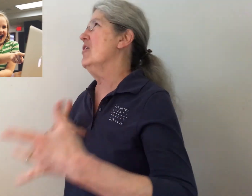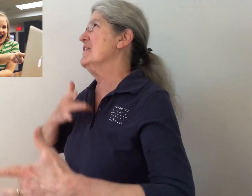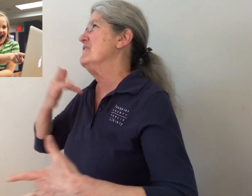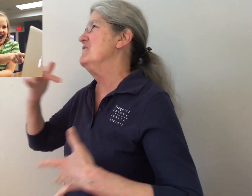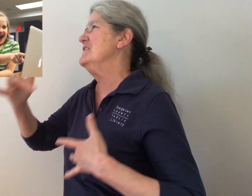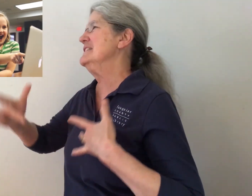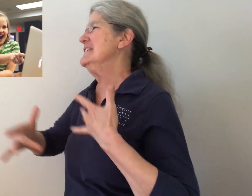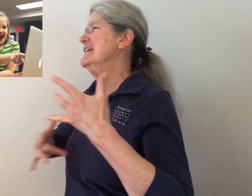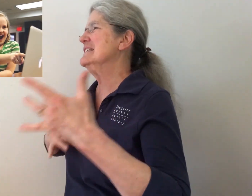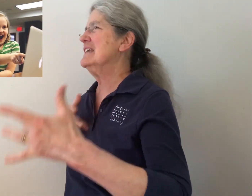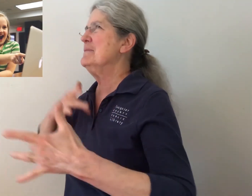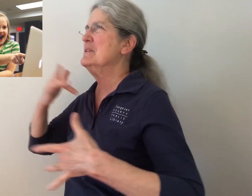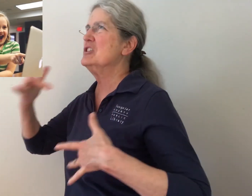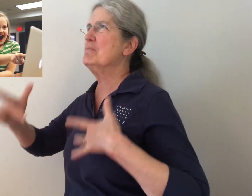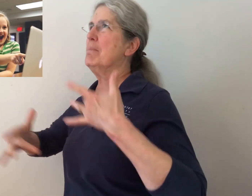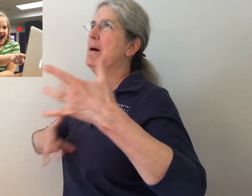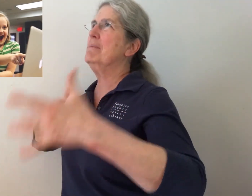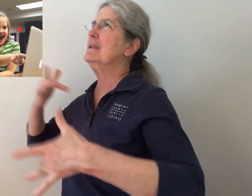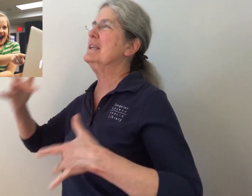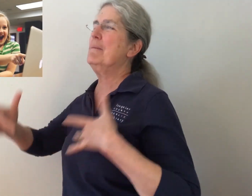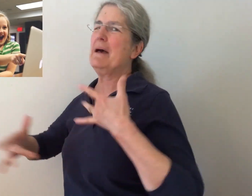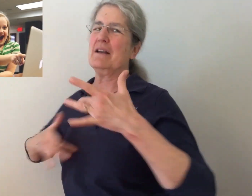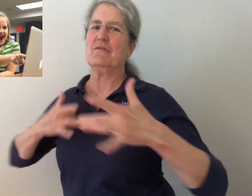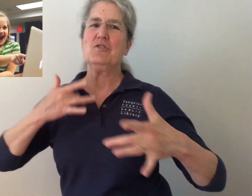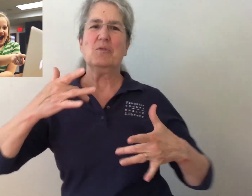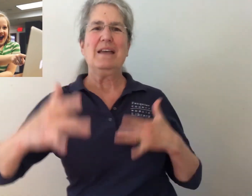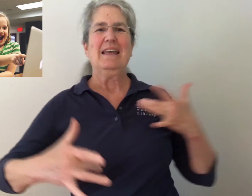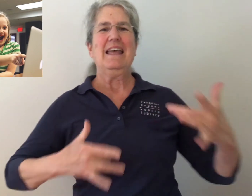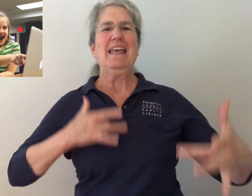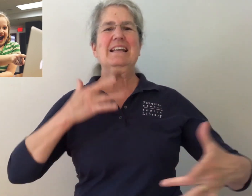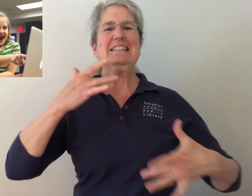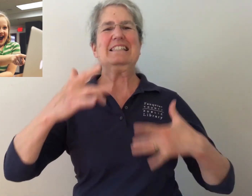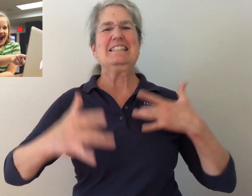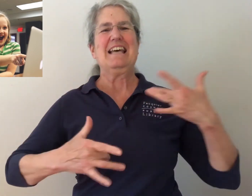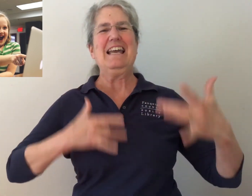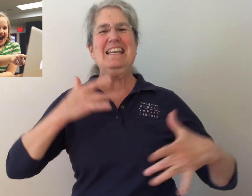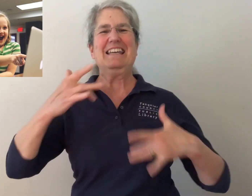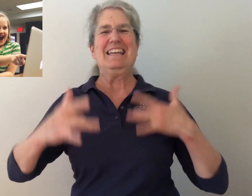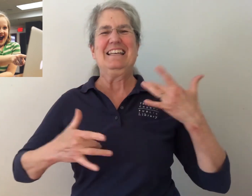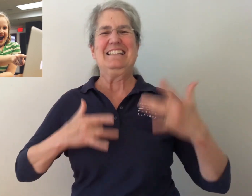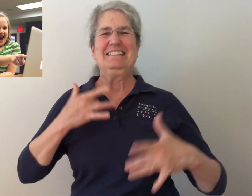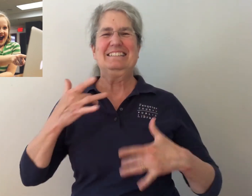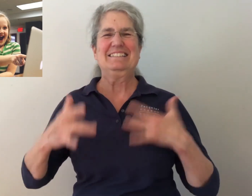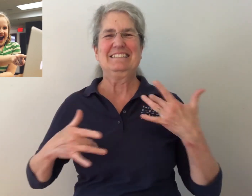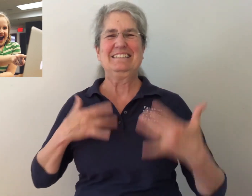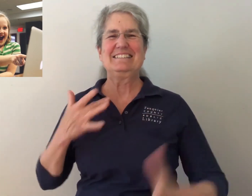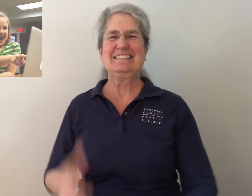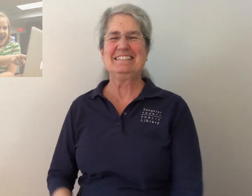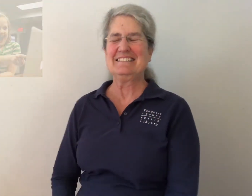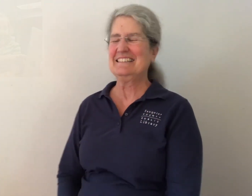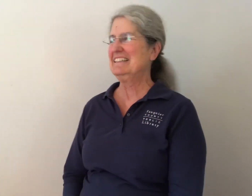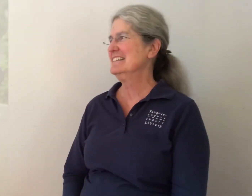that fizzy excitement just bubbling up out of you. Excited.